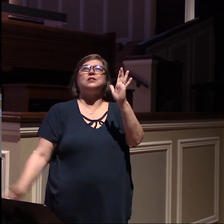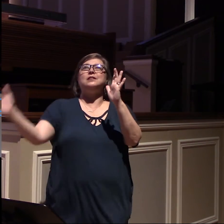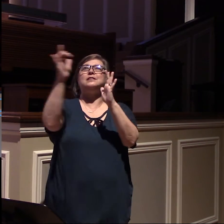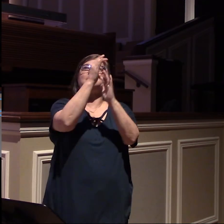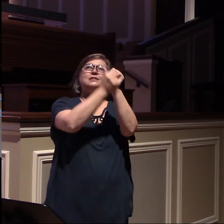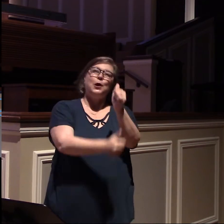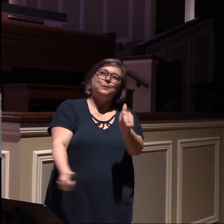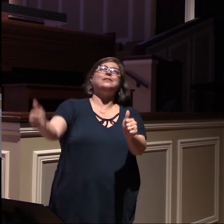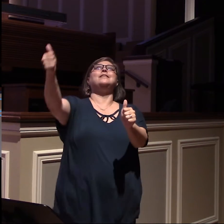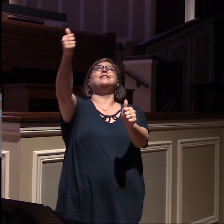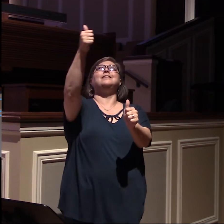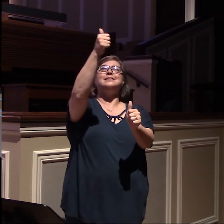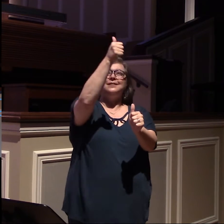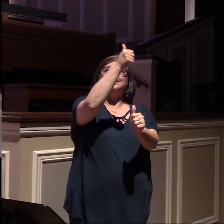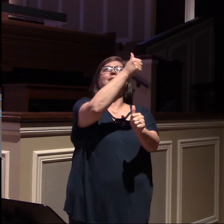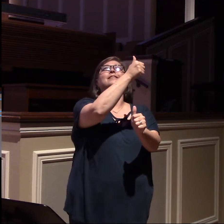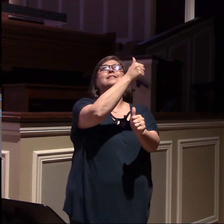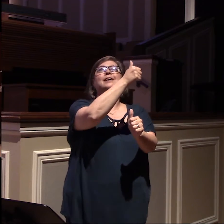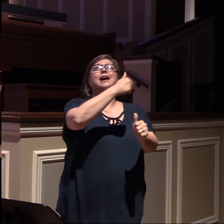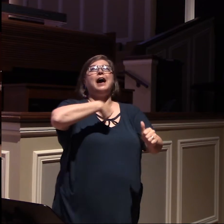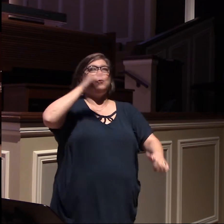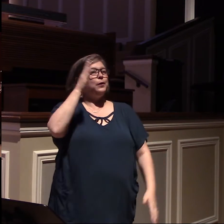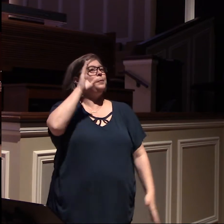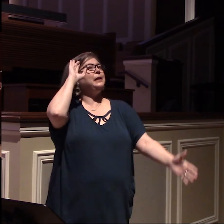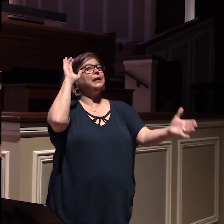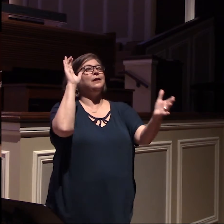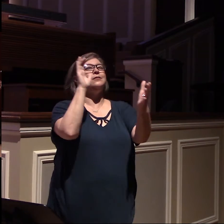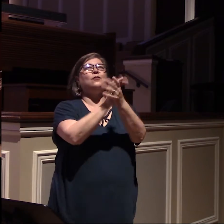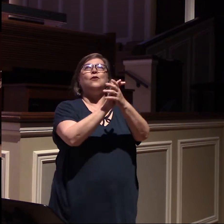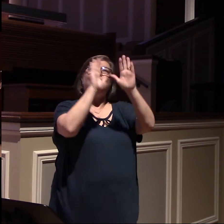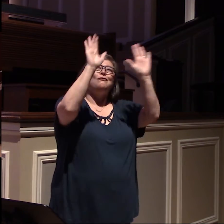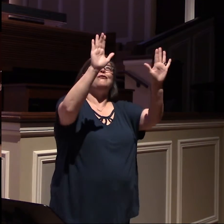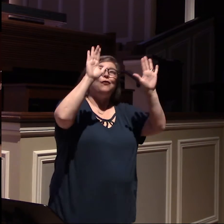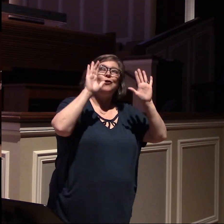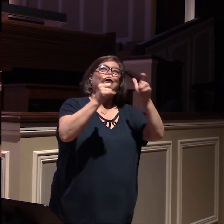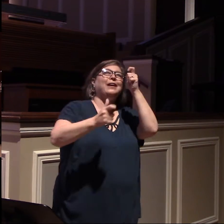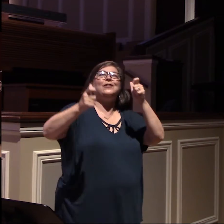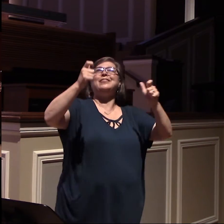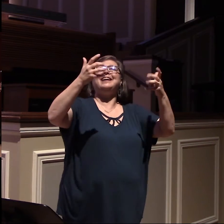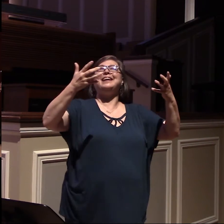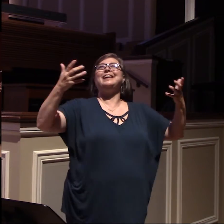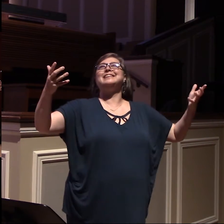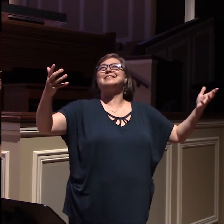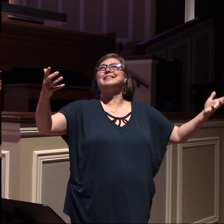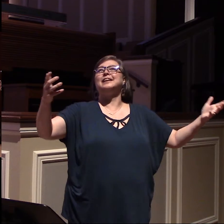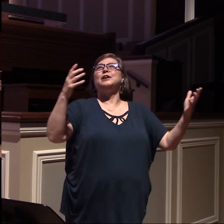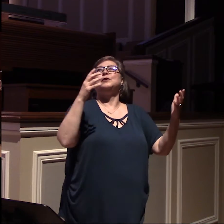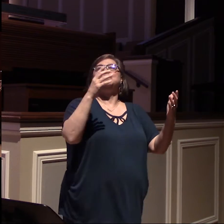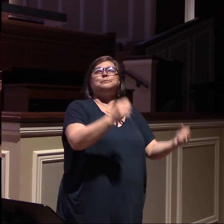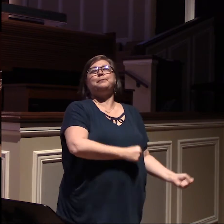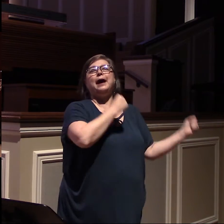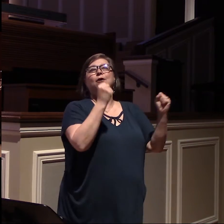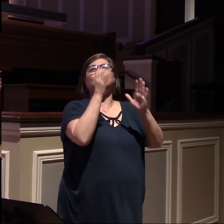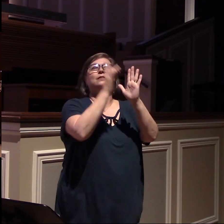the power of Jesus. Come on now. I will believe for greater things. There's